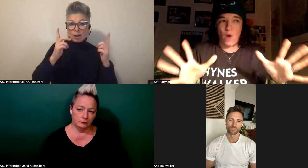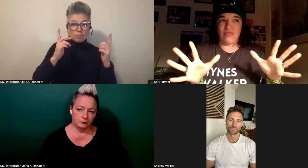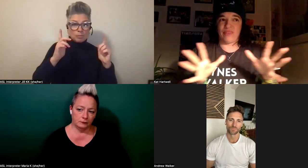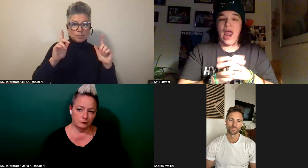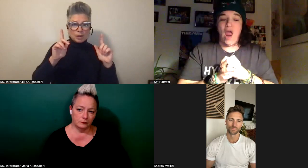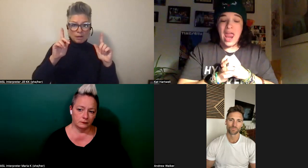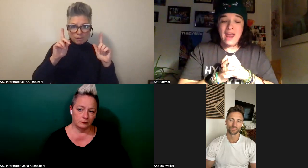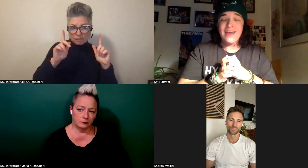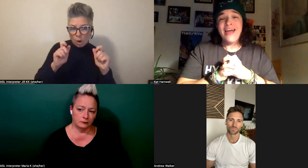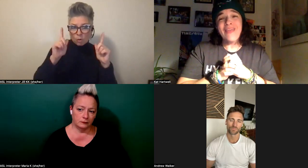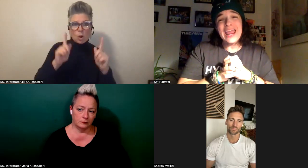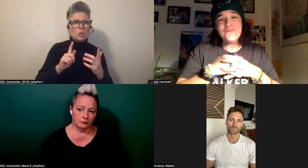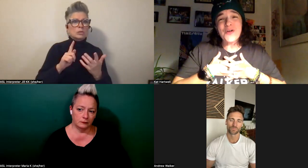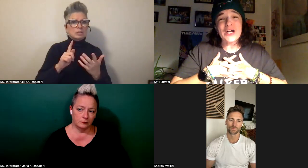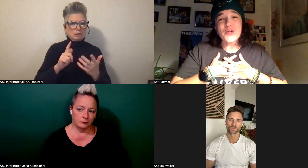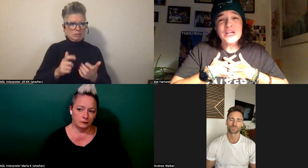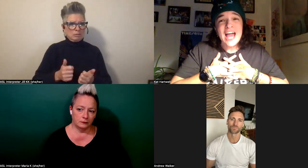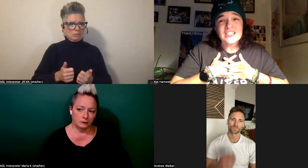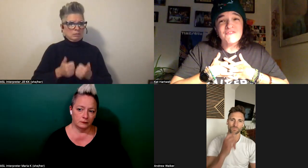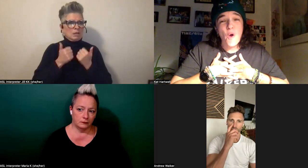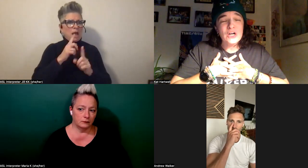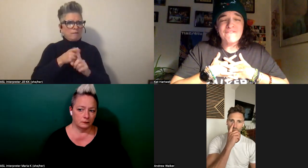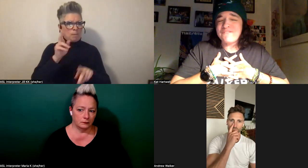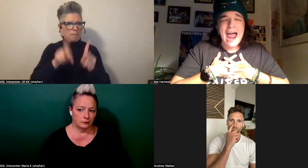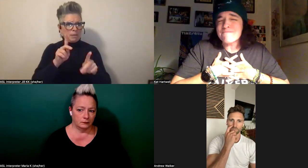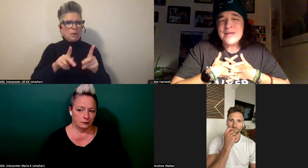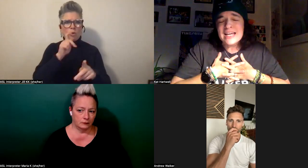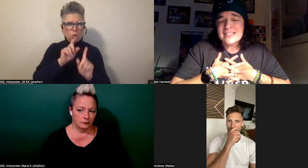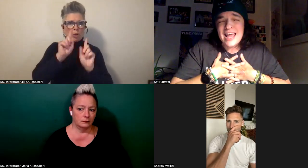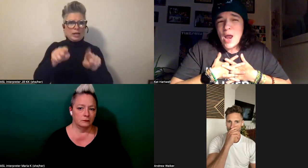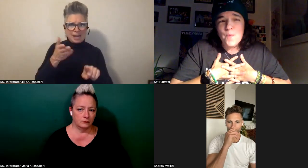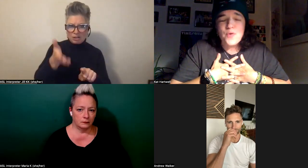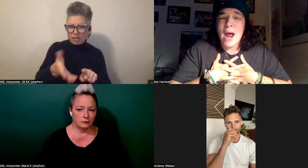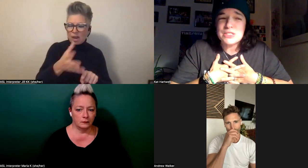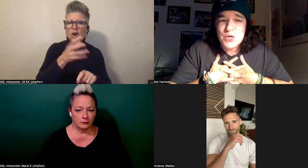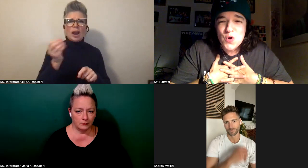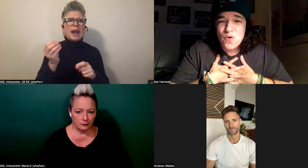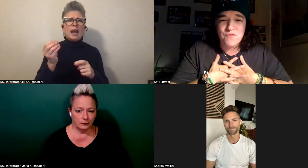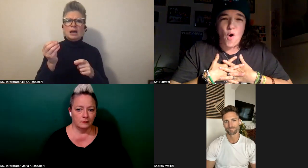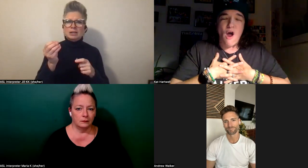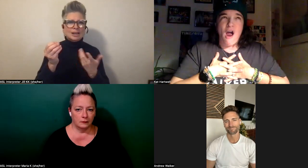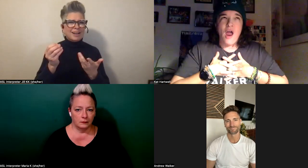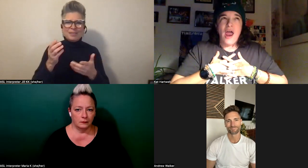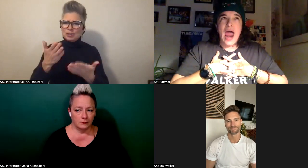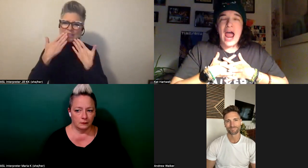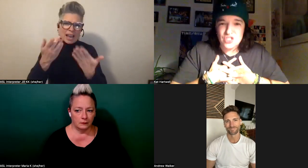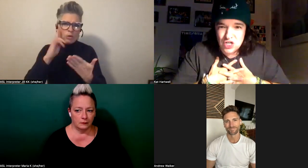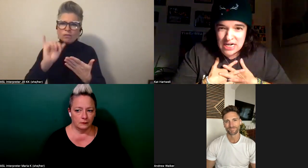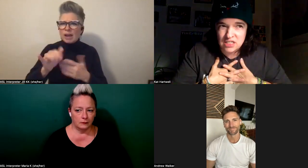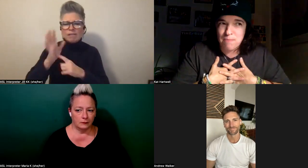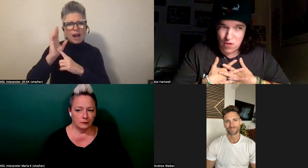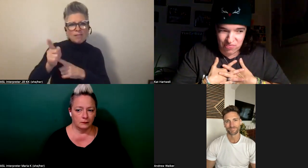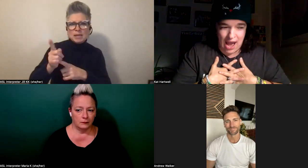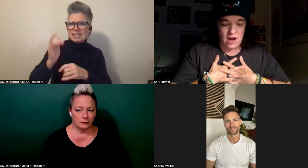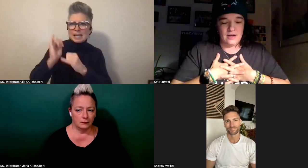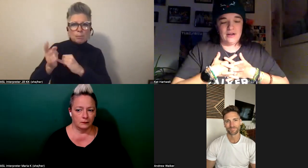people who went there. And thank you for including that for 5 minutes impromptu for